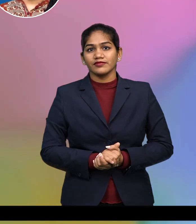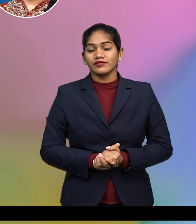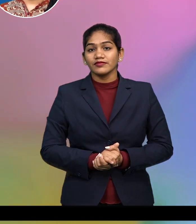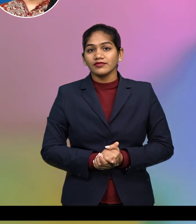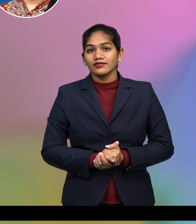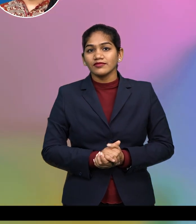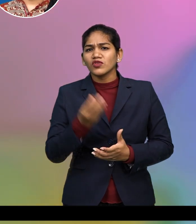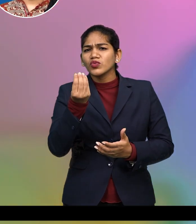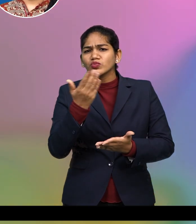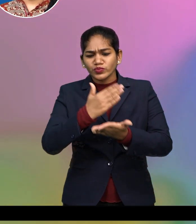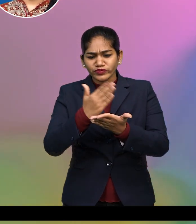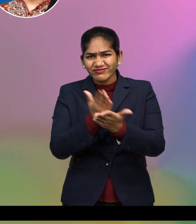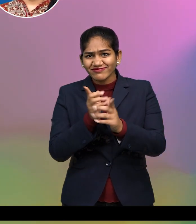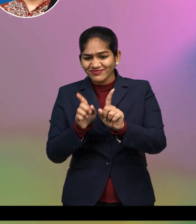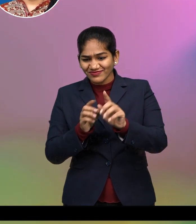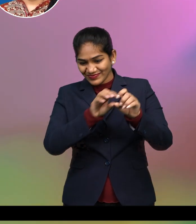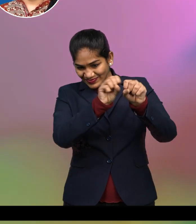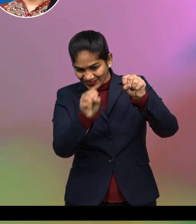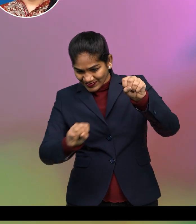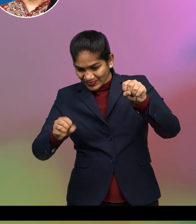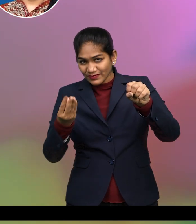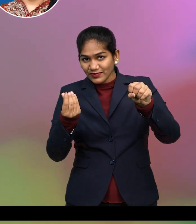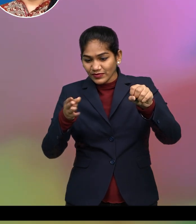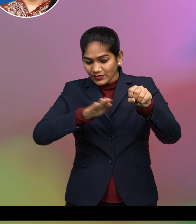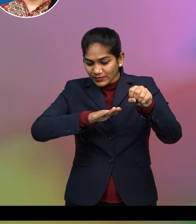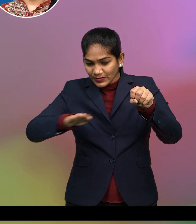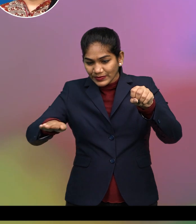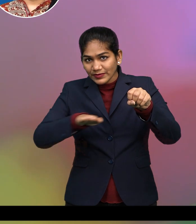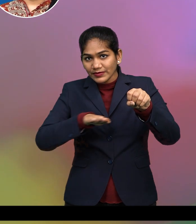and a part of it is covered with